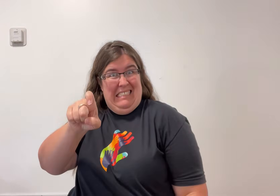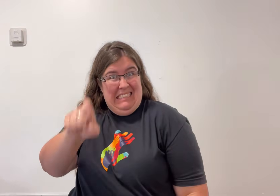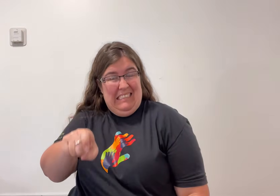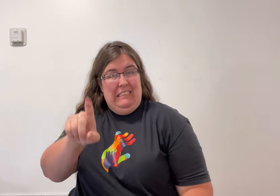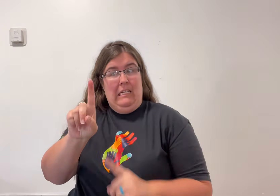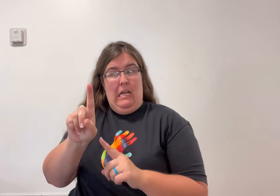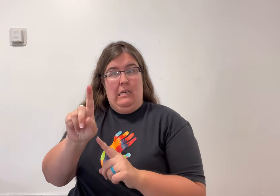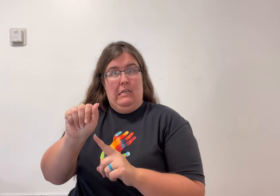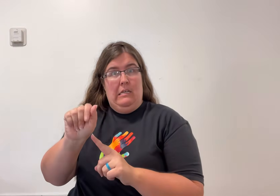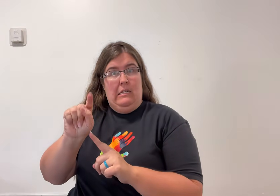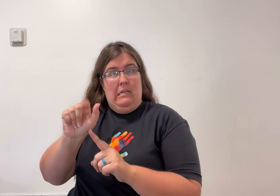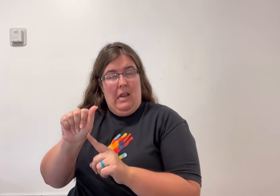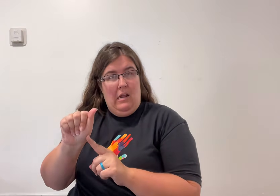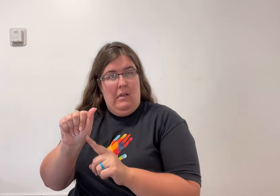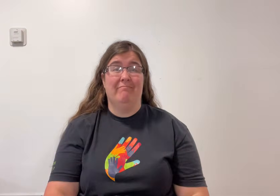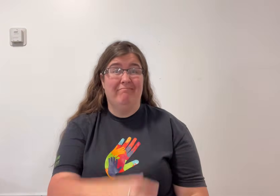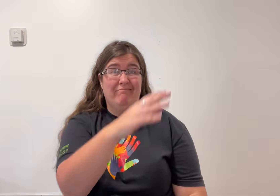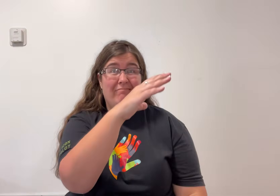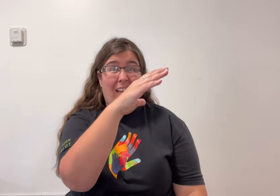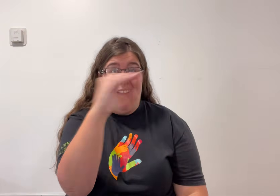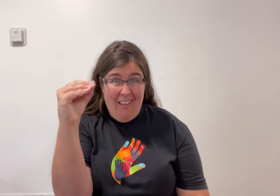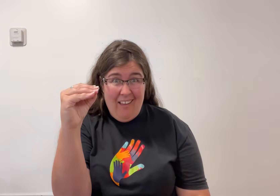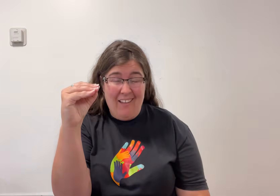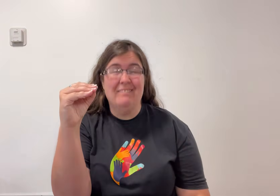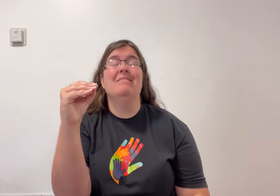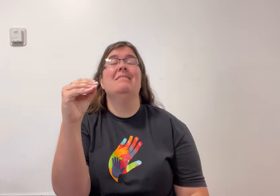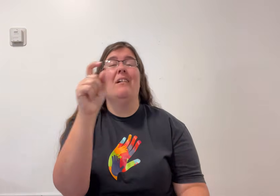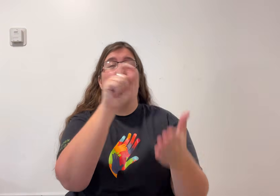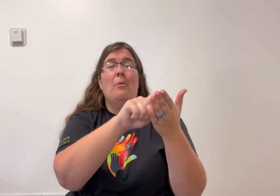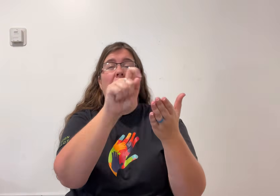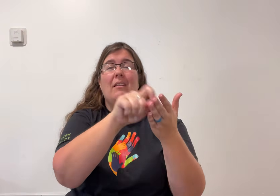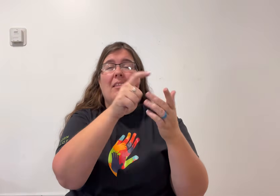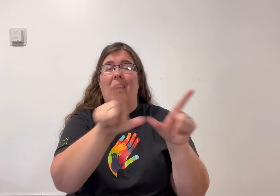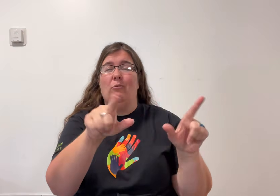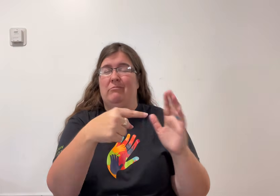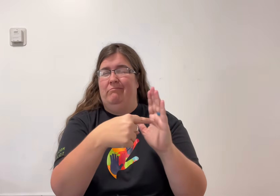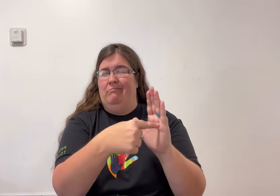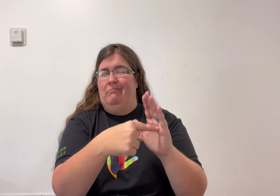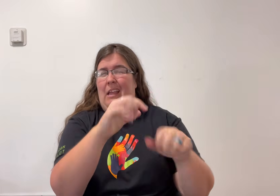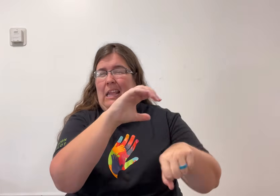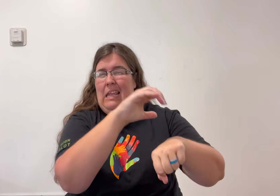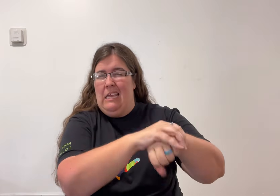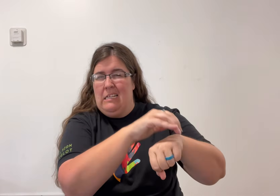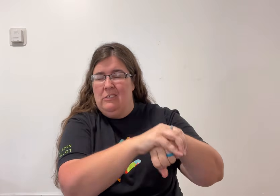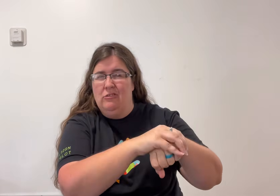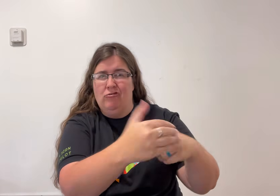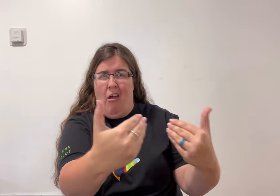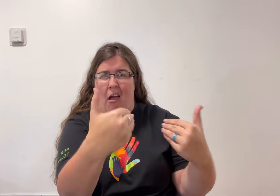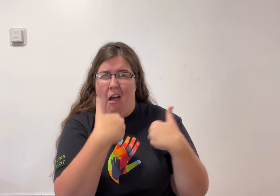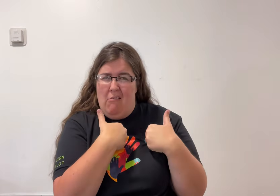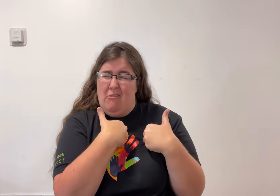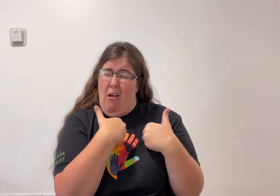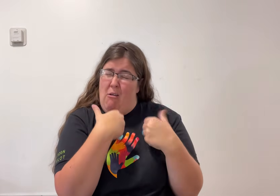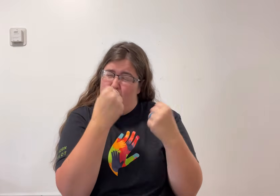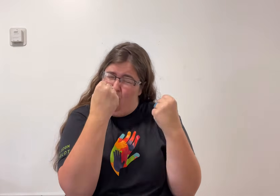AI needs data. And written languages, English, for example, has